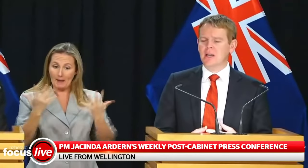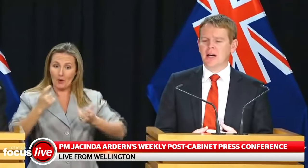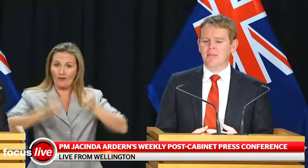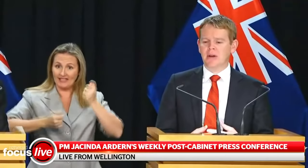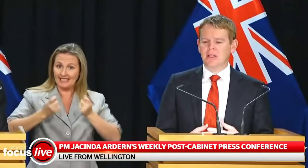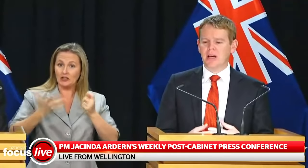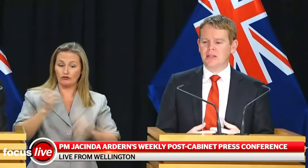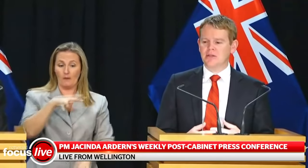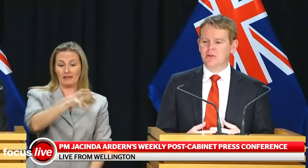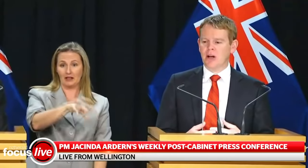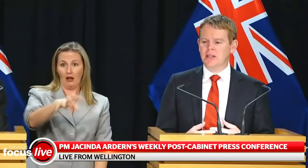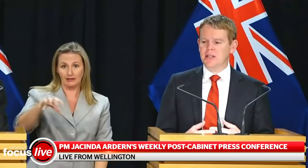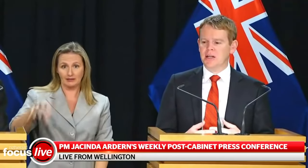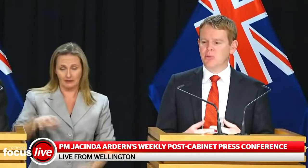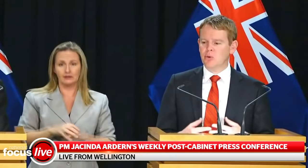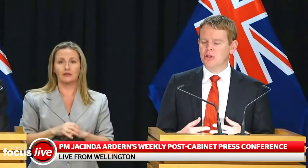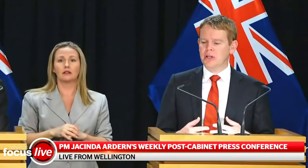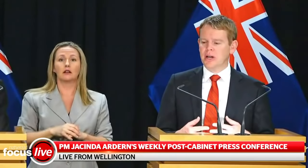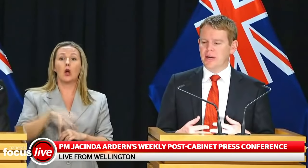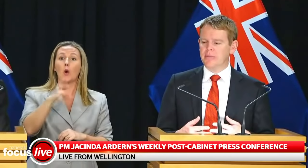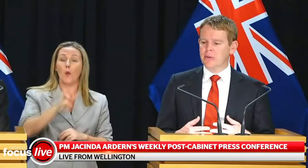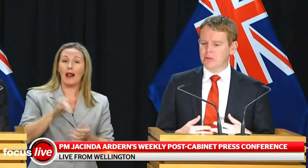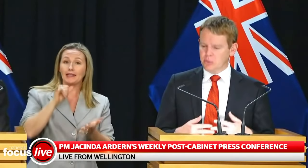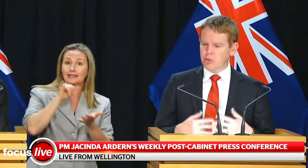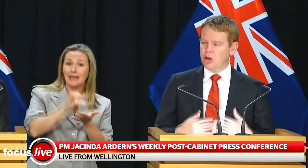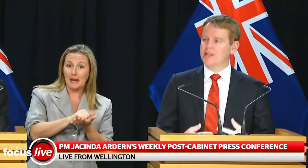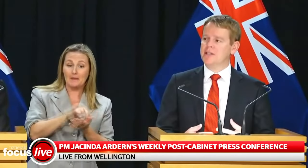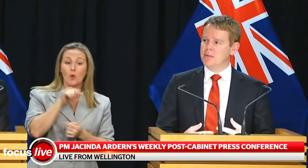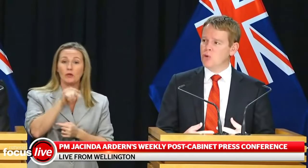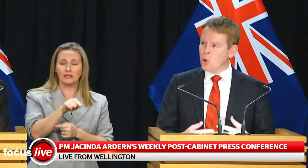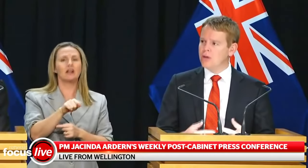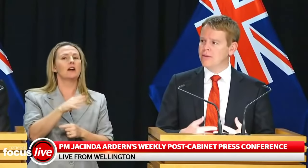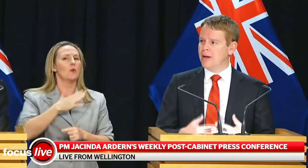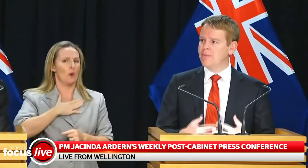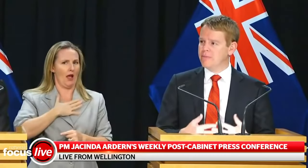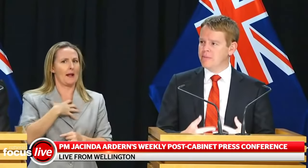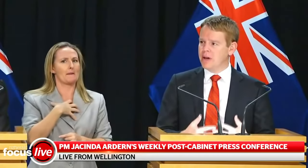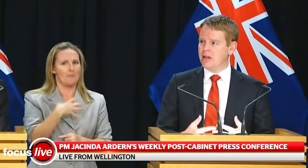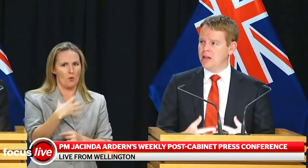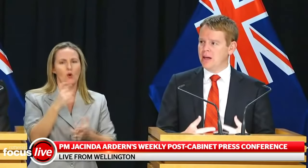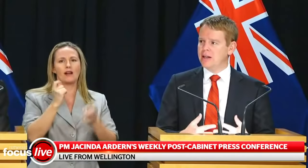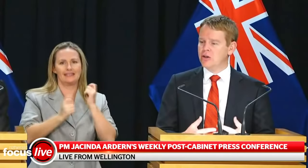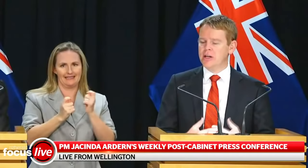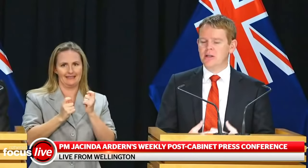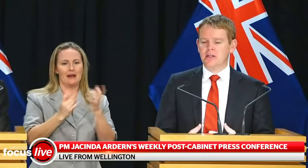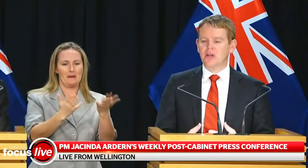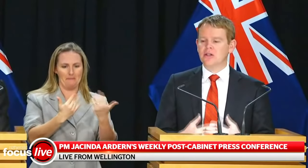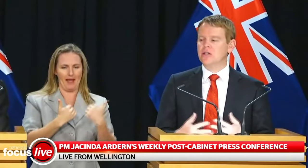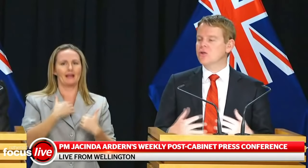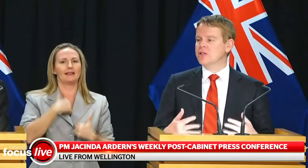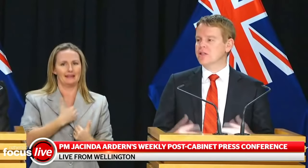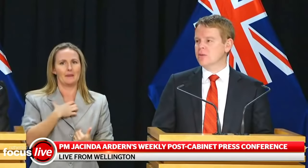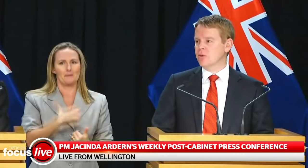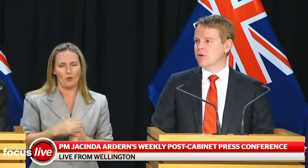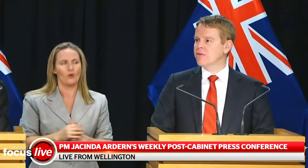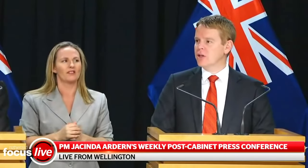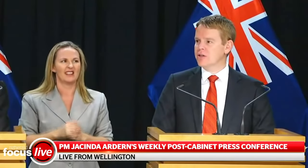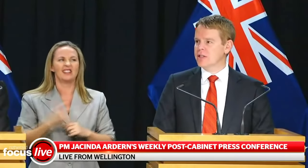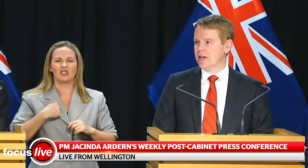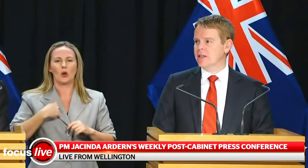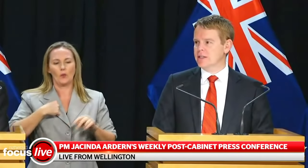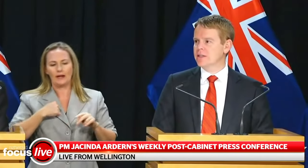sites. In the case of the Wellington Airport, we would like to see more in that area. So those are the sorts of things that we'll